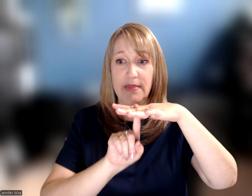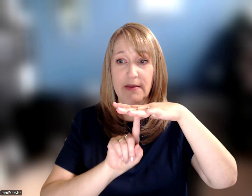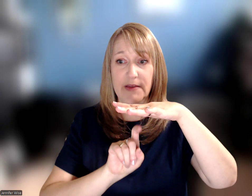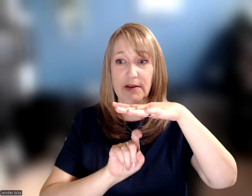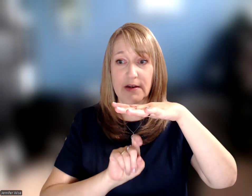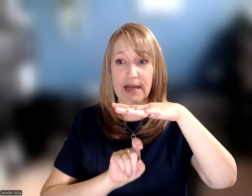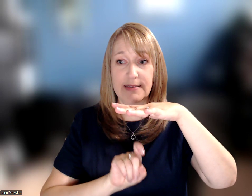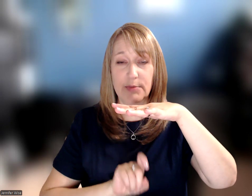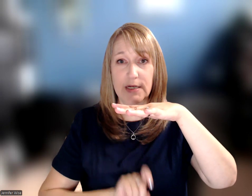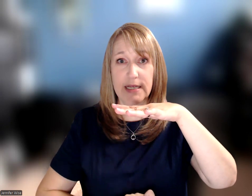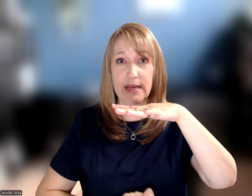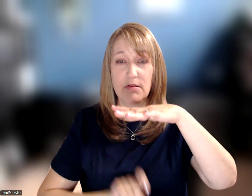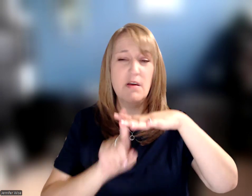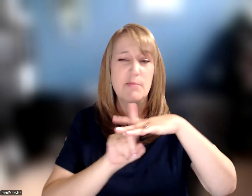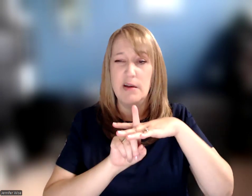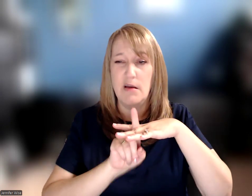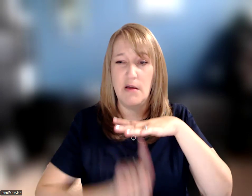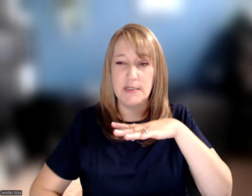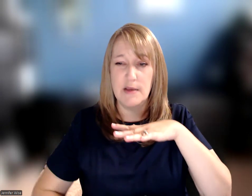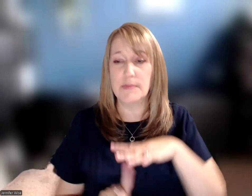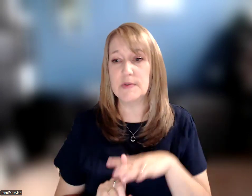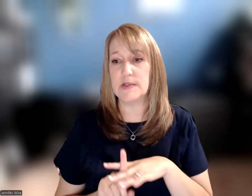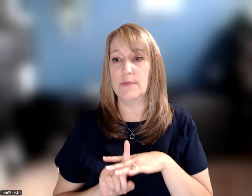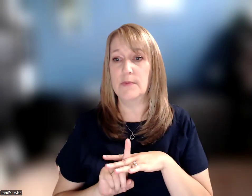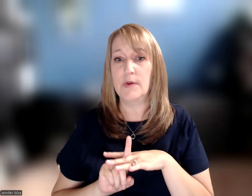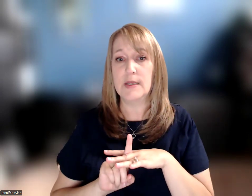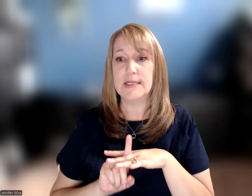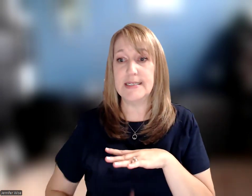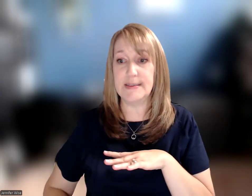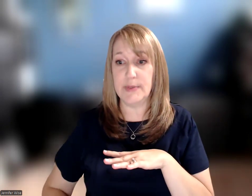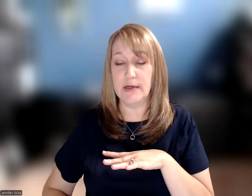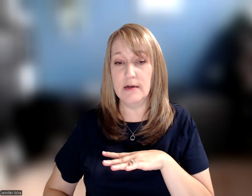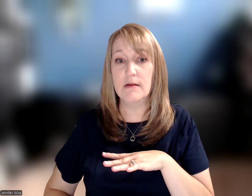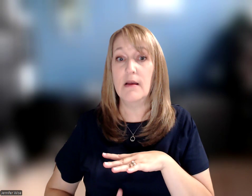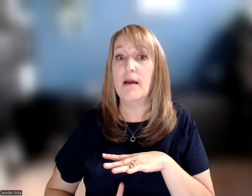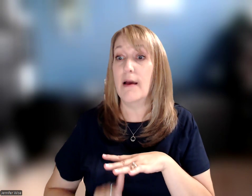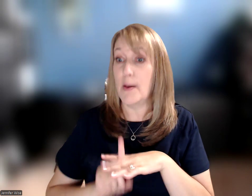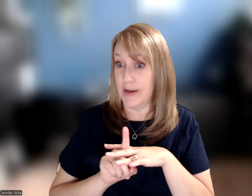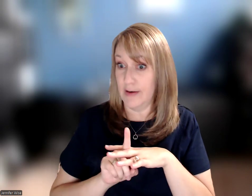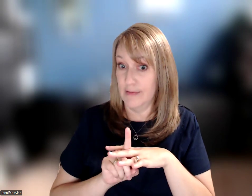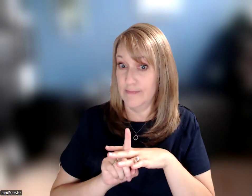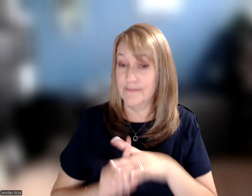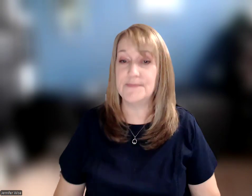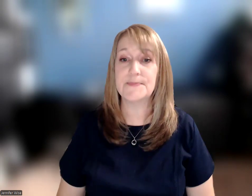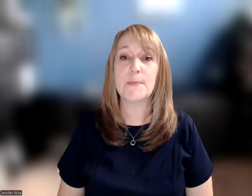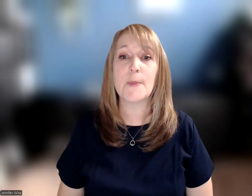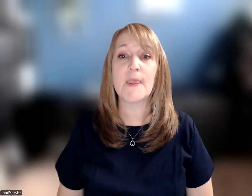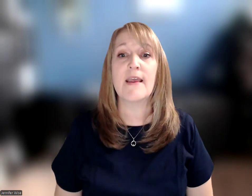their finger as they bring it down, but not all the time. So disappear, appear.